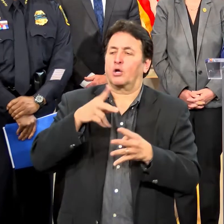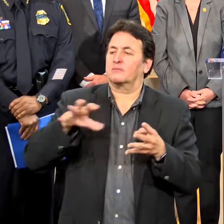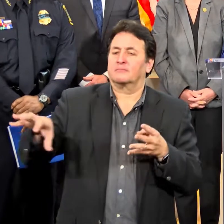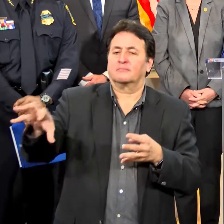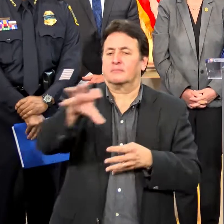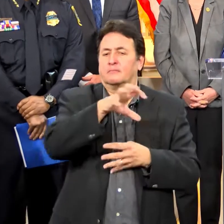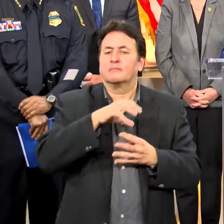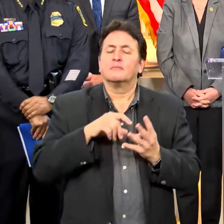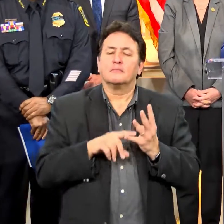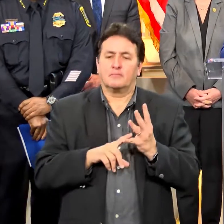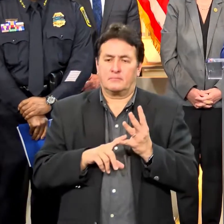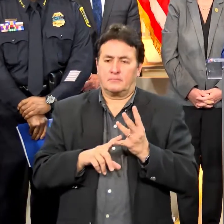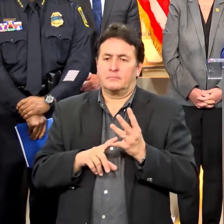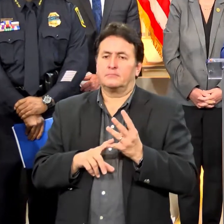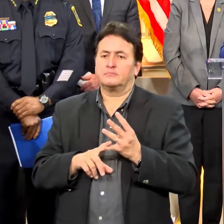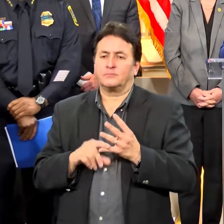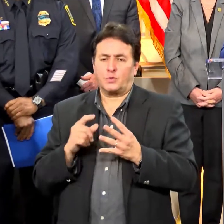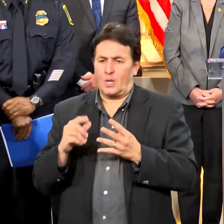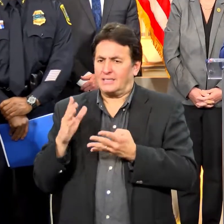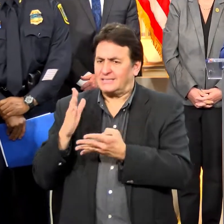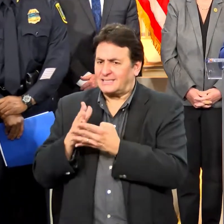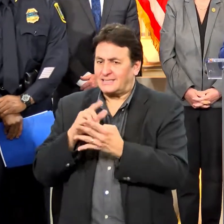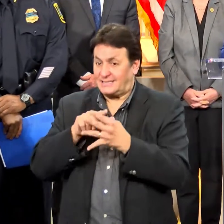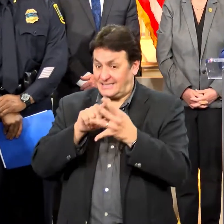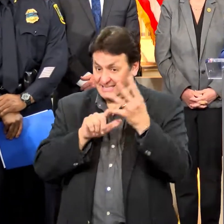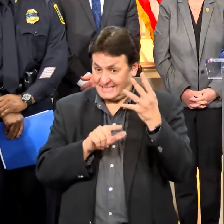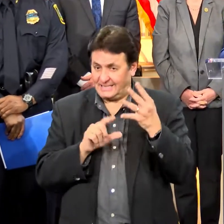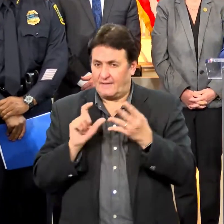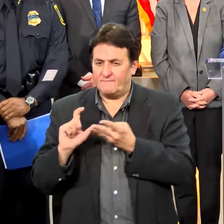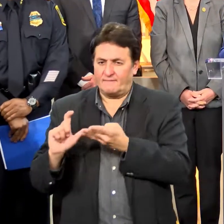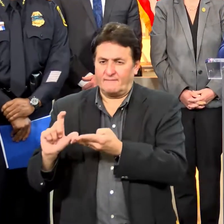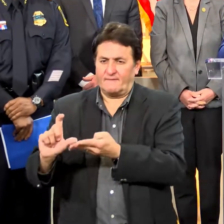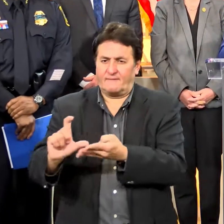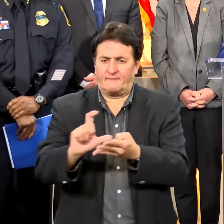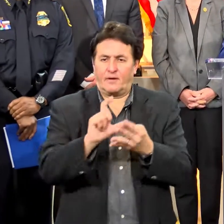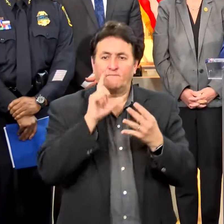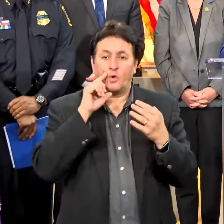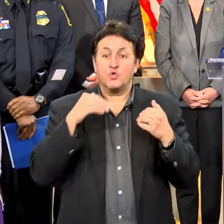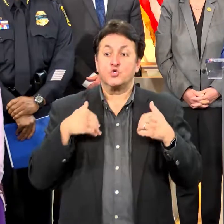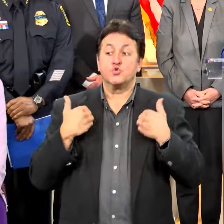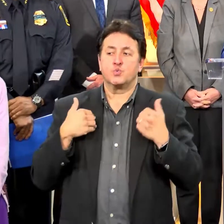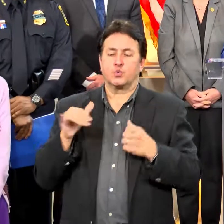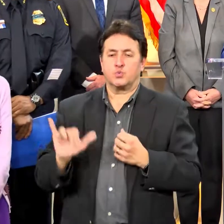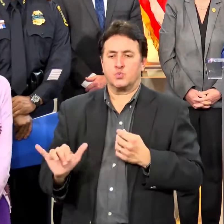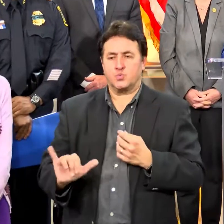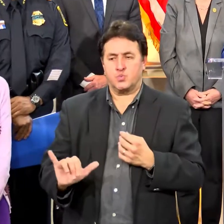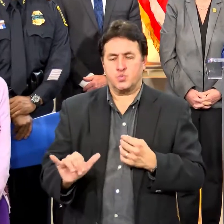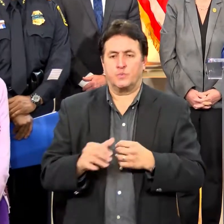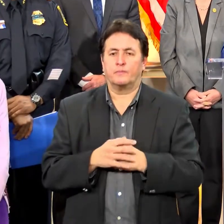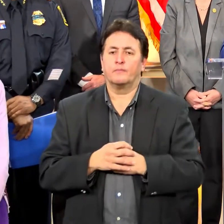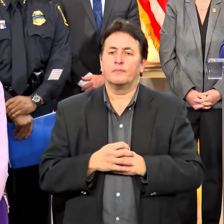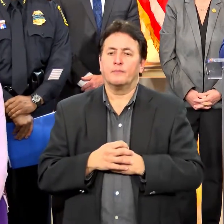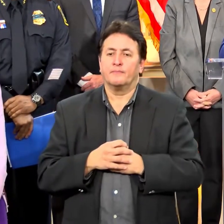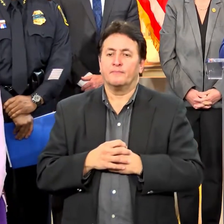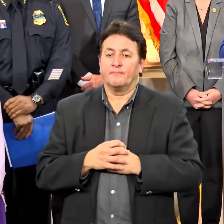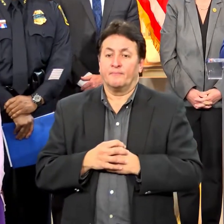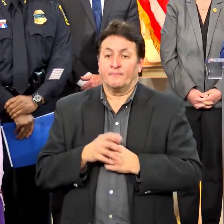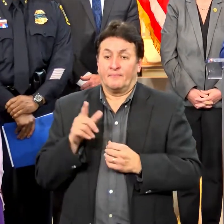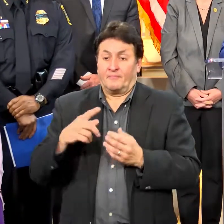not forget about our investments in our youth, because a part of this program is